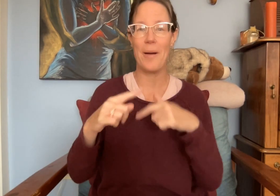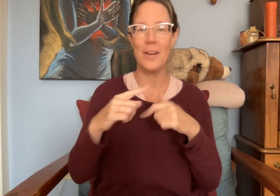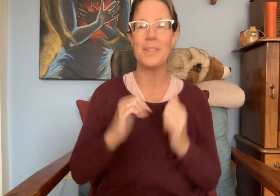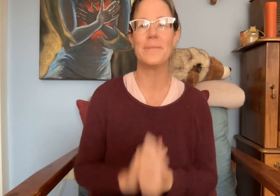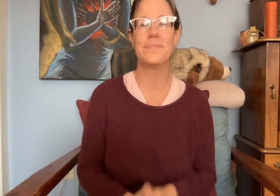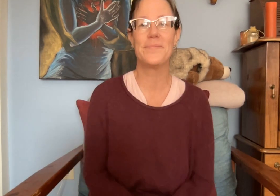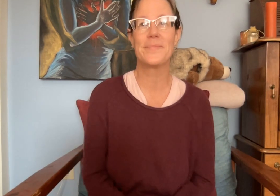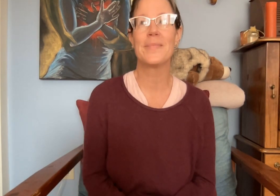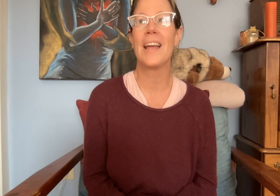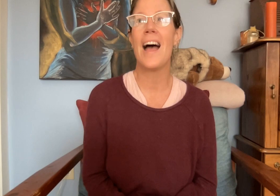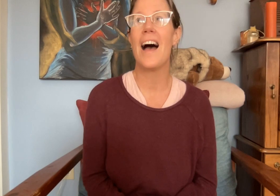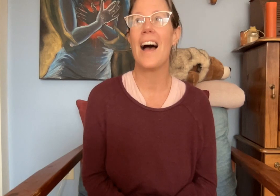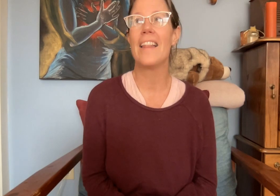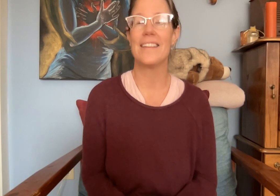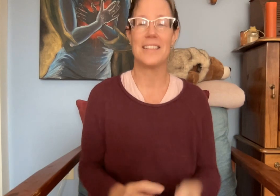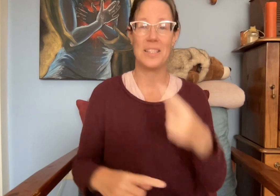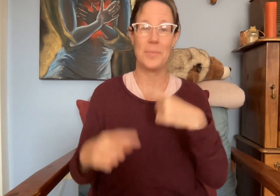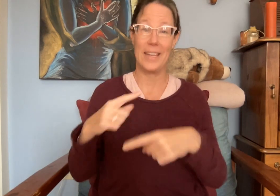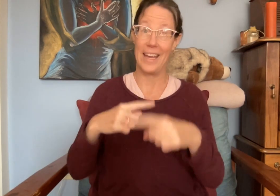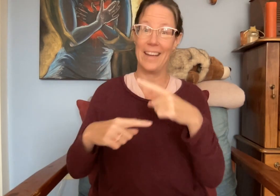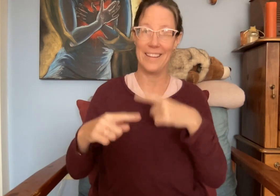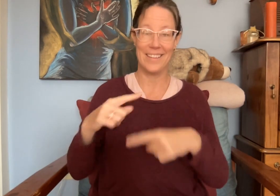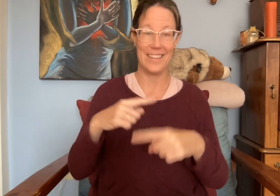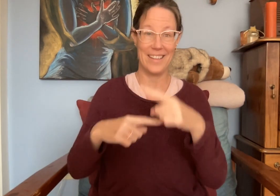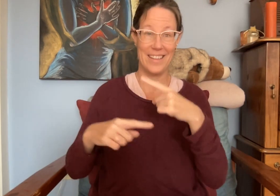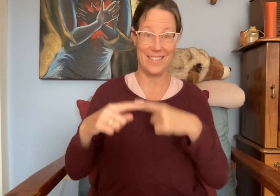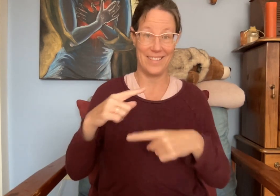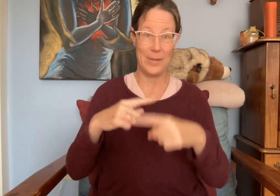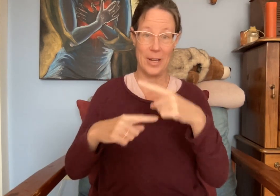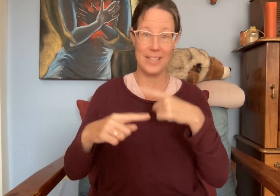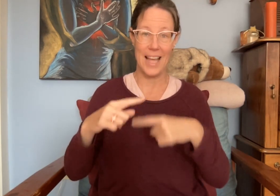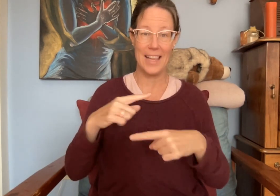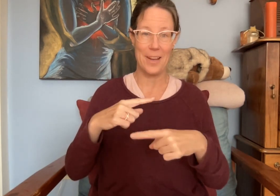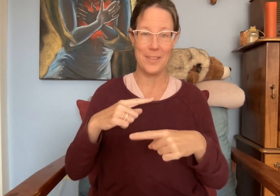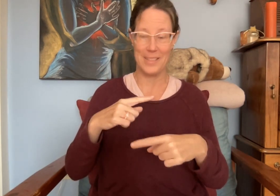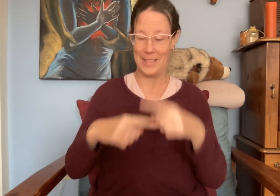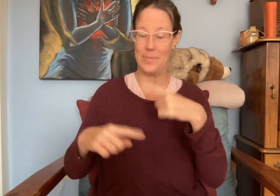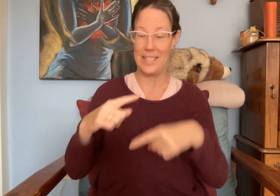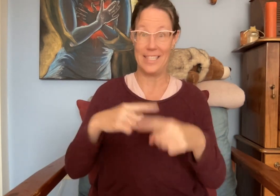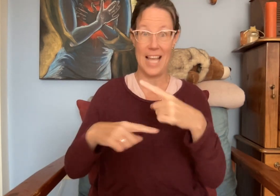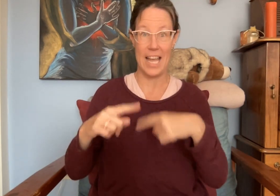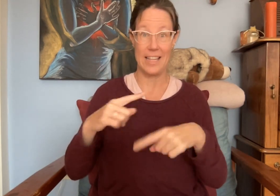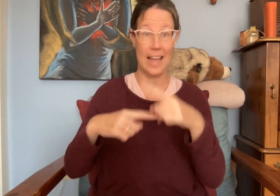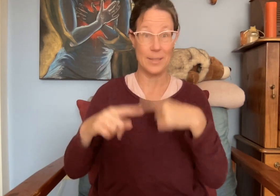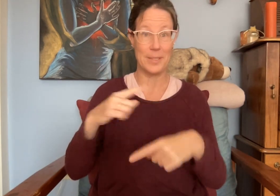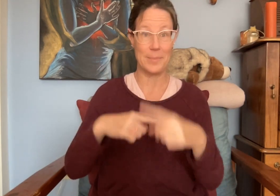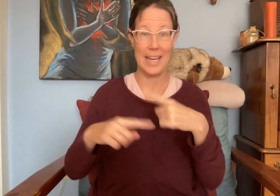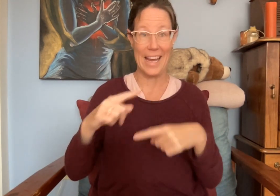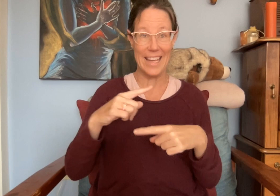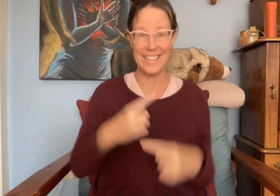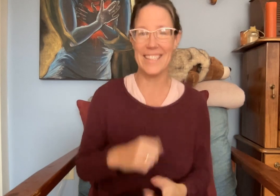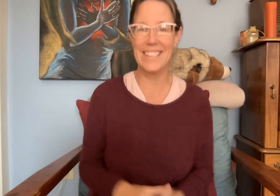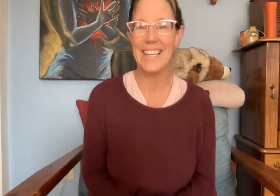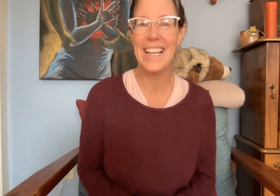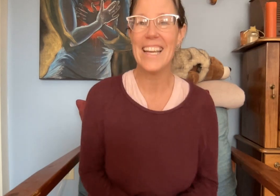part. This is speaking in American Sign Language because it means sign, and that's what speaking is